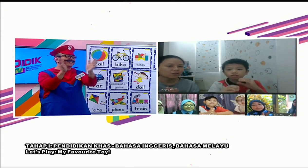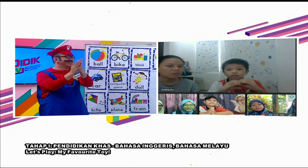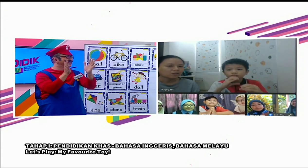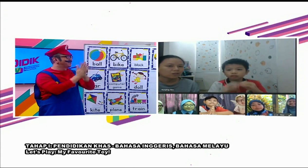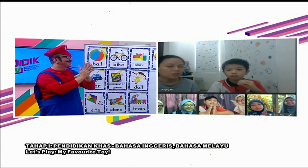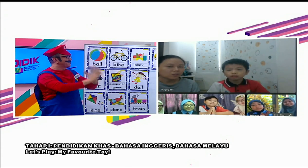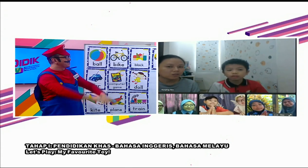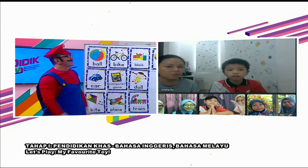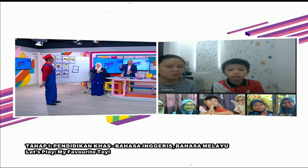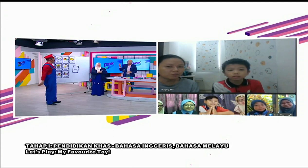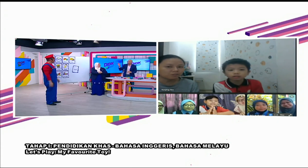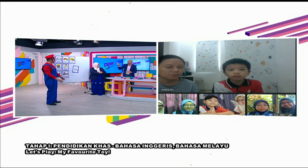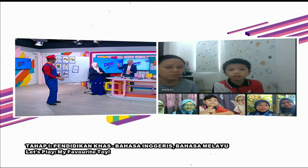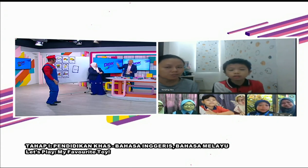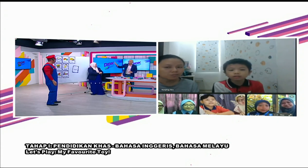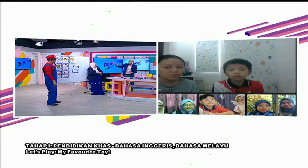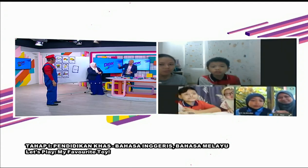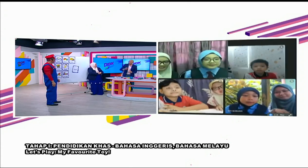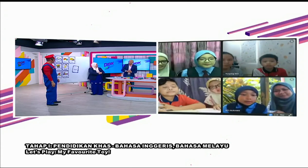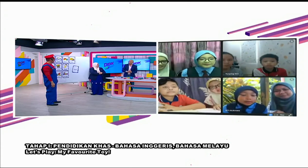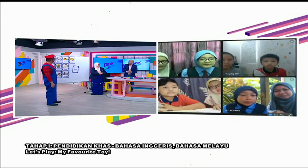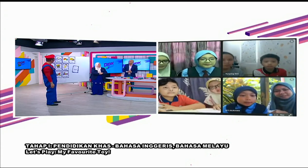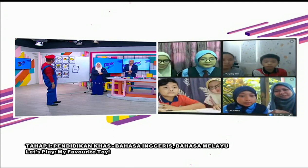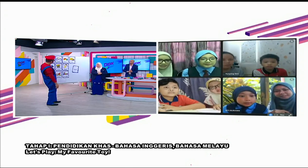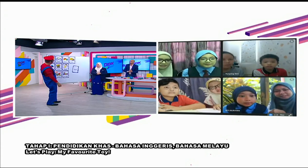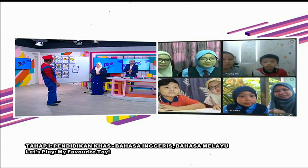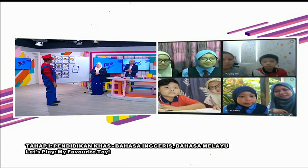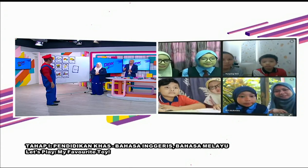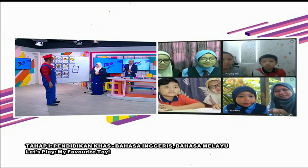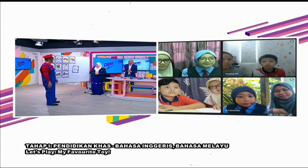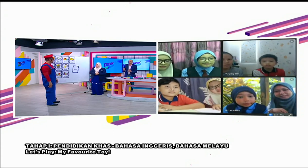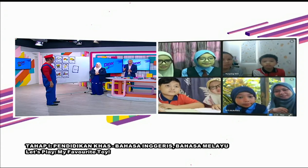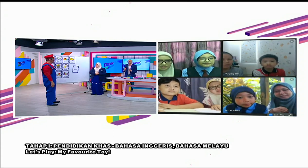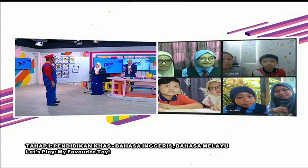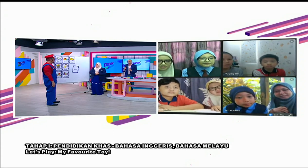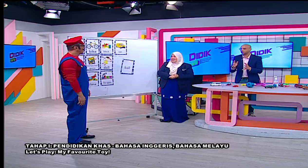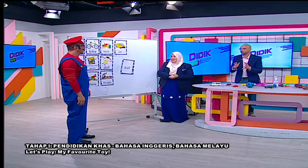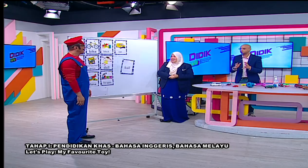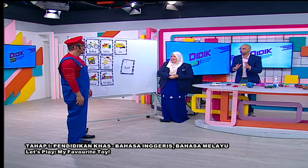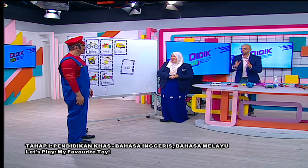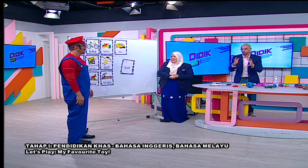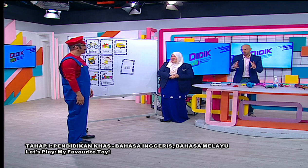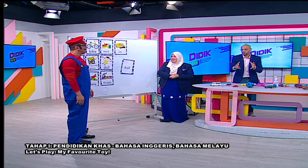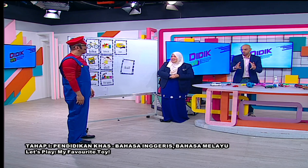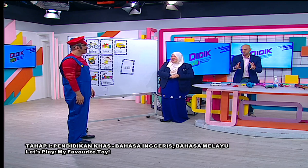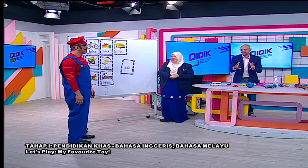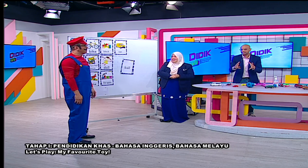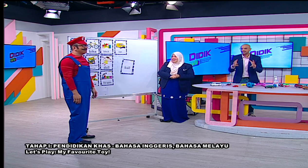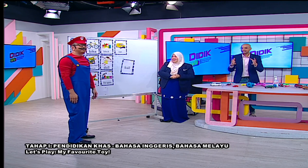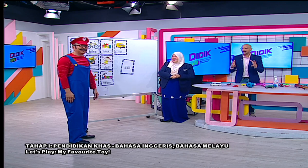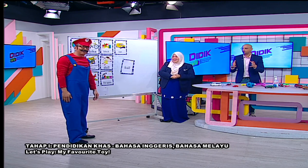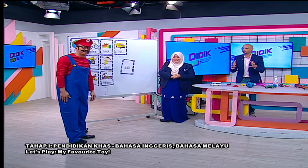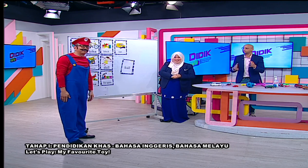Okay. Yes. So now that we have covered most of this, maybe we can do one more time because I know it's not students watching